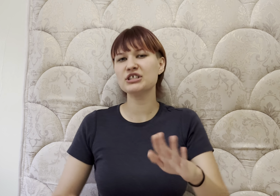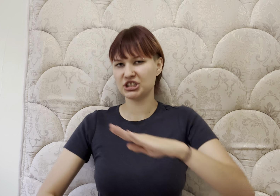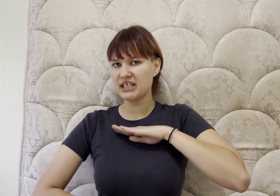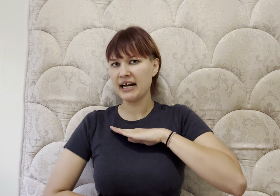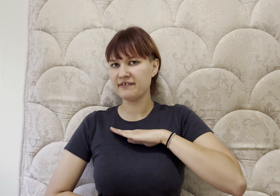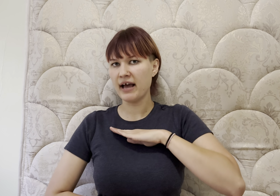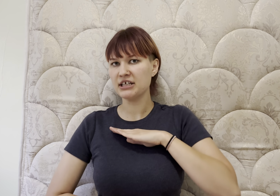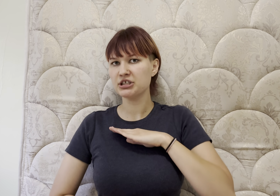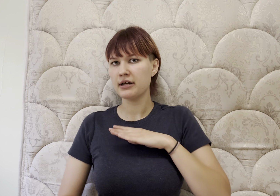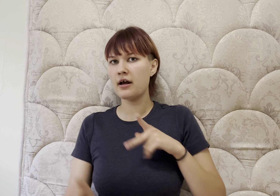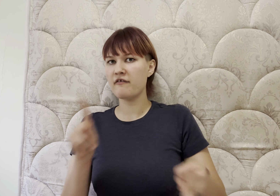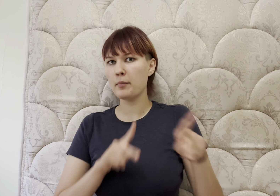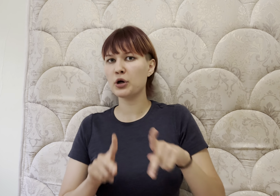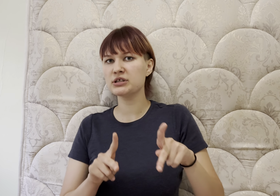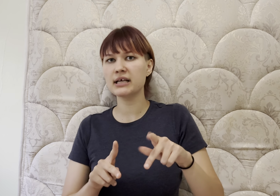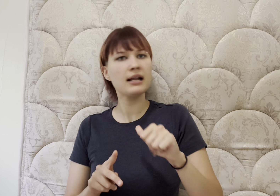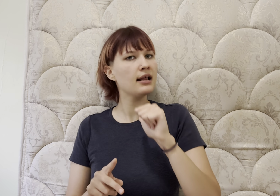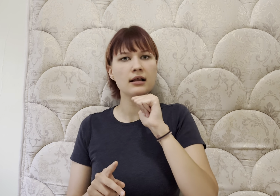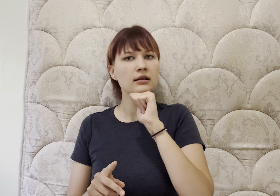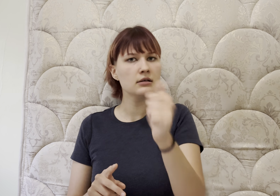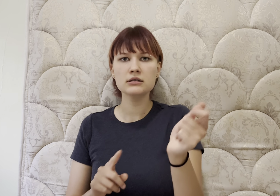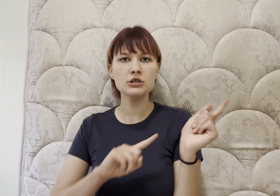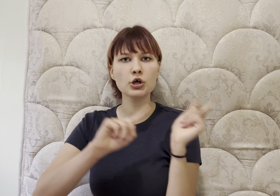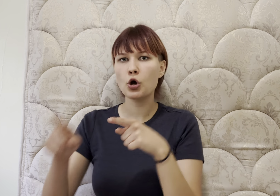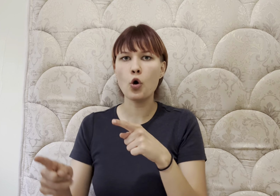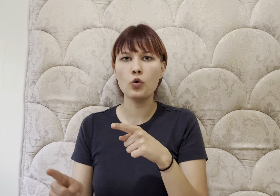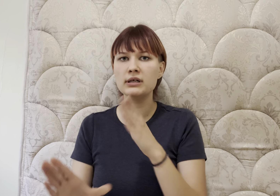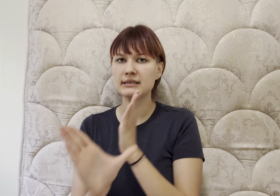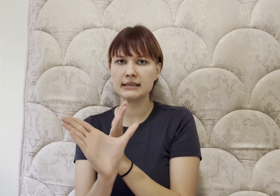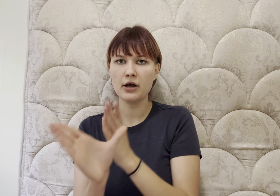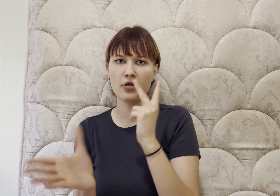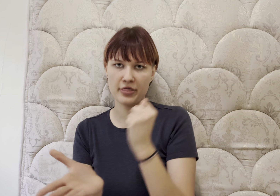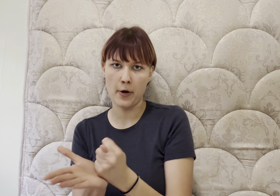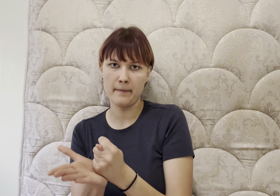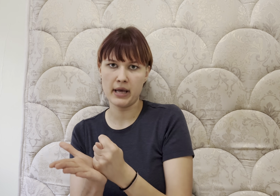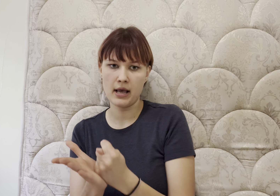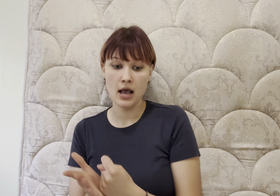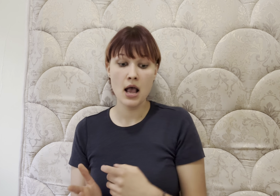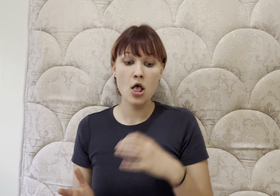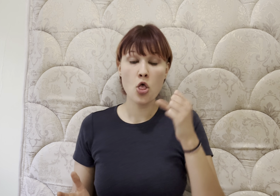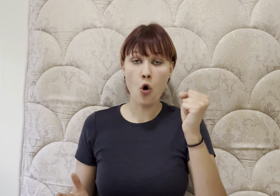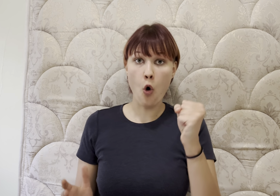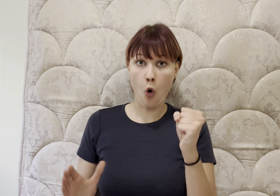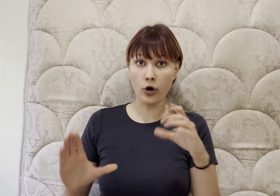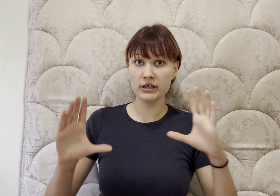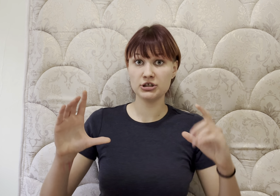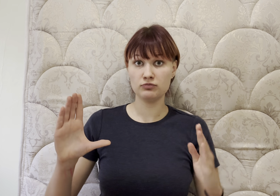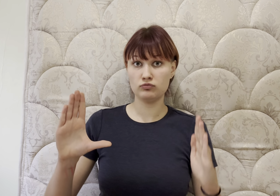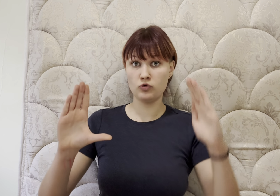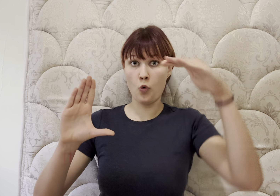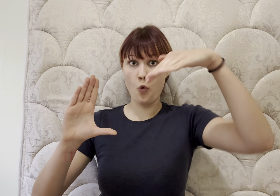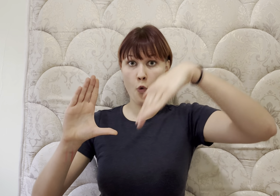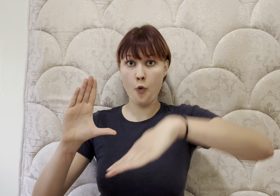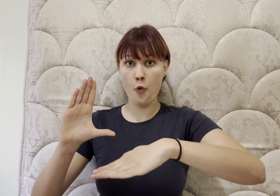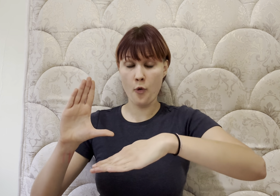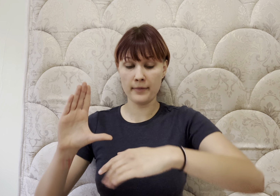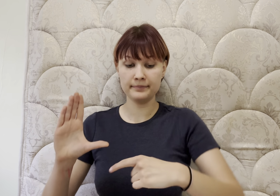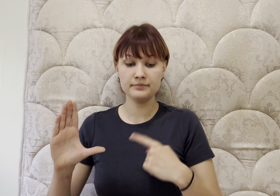gone to psychotherapy. And what I want you to see is if we look at the average psychotherapy client, the average there